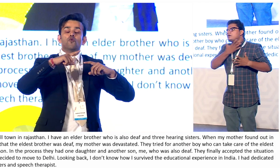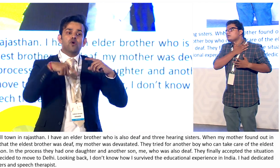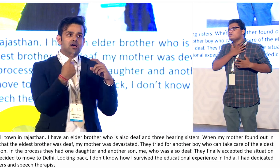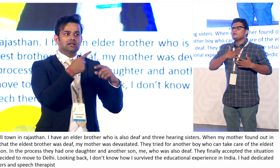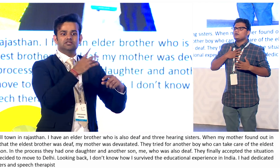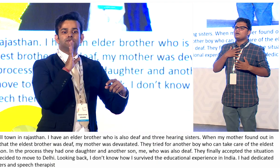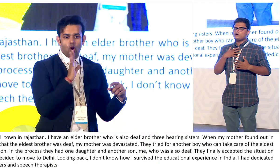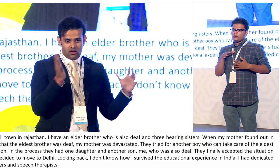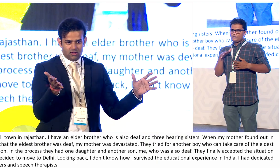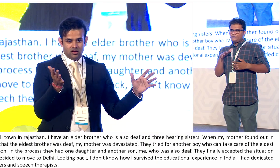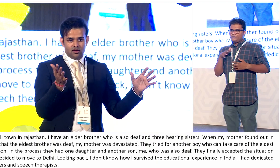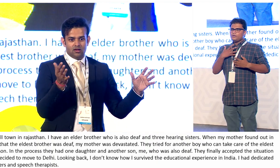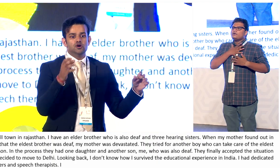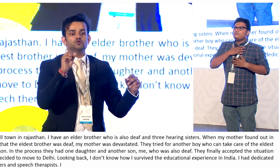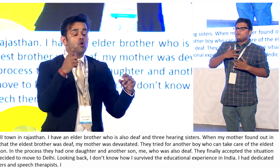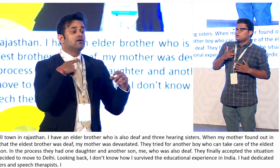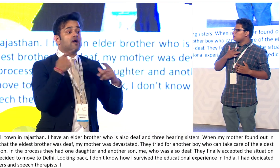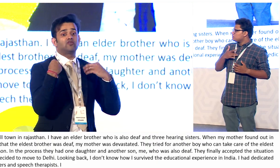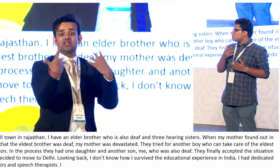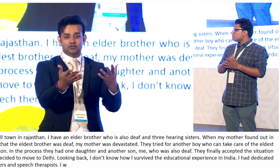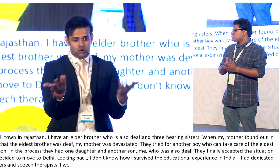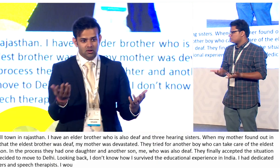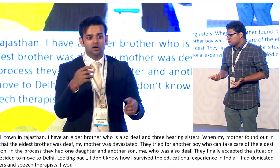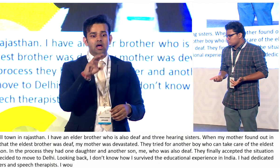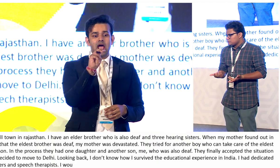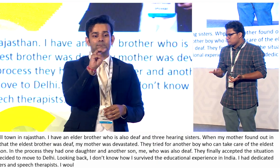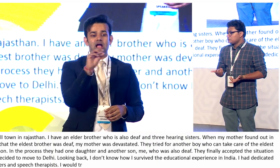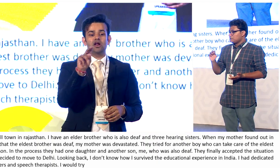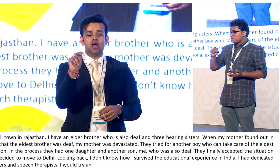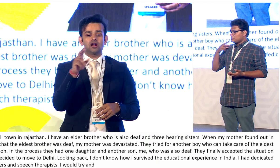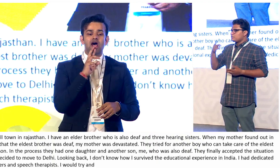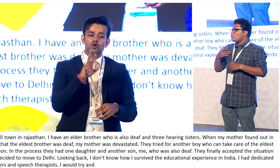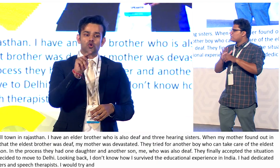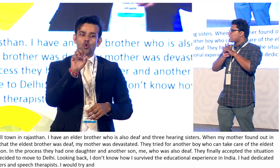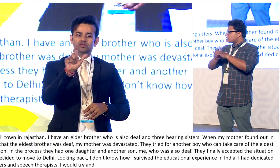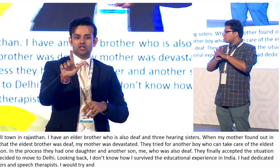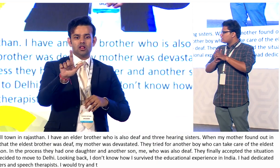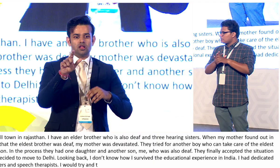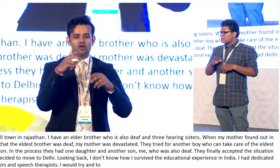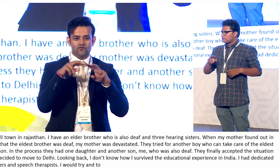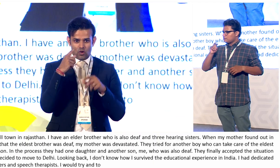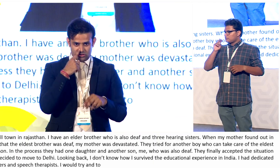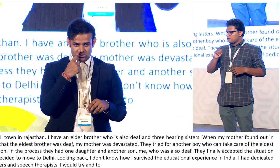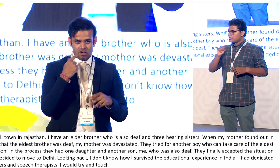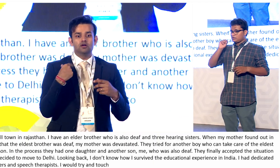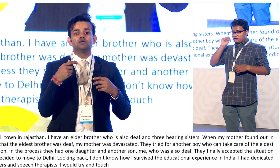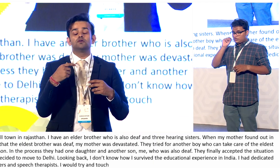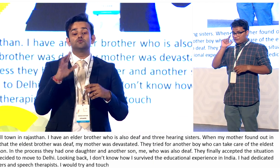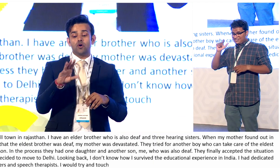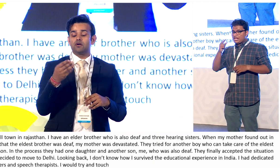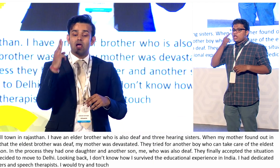the vibrations and then try to imitate the vibrations. So let me give you an example. With M and N, those are